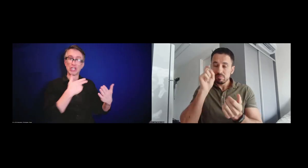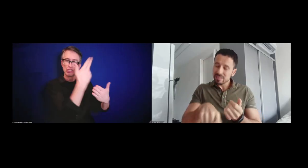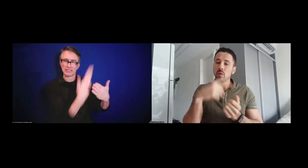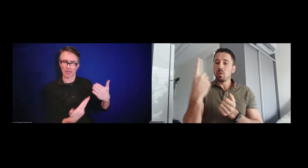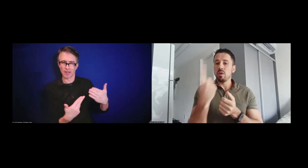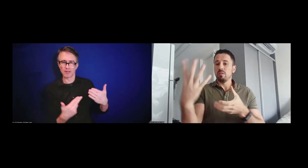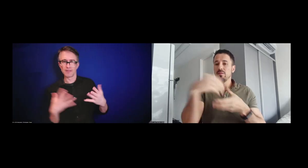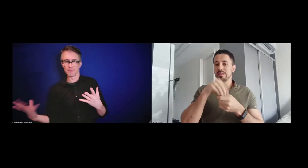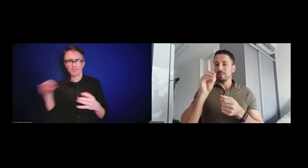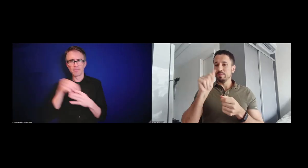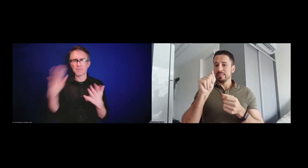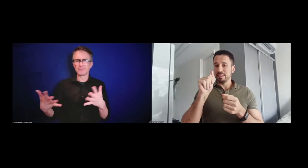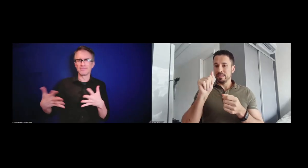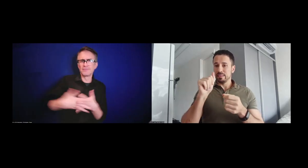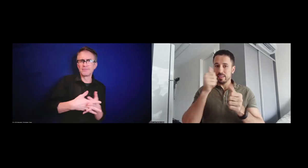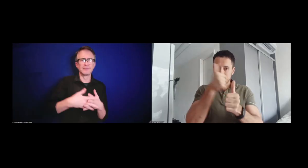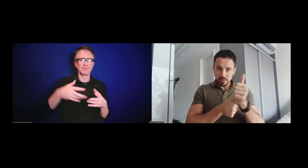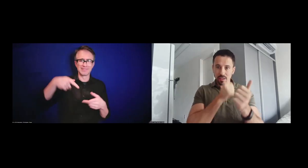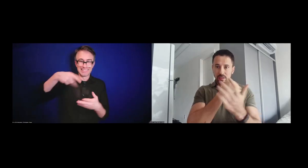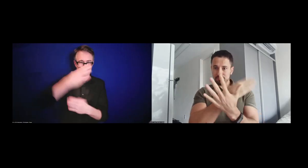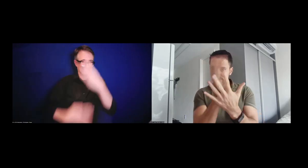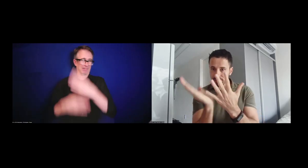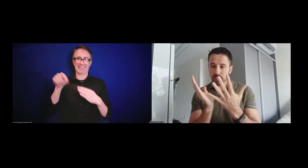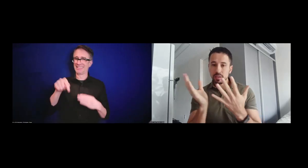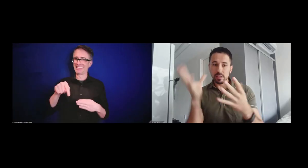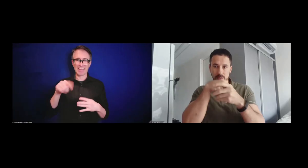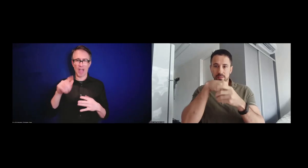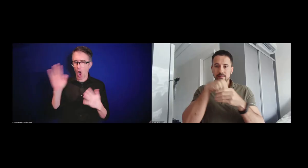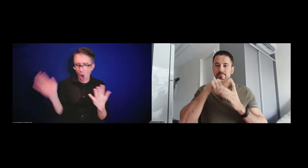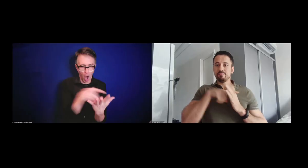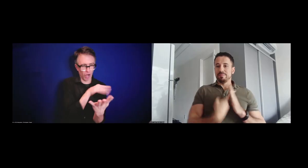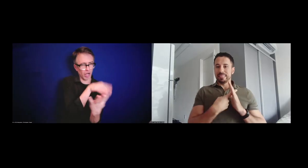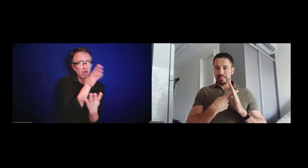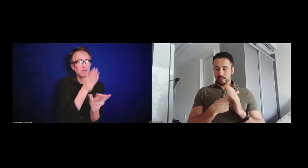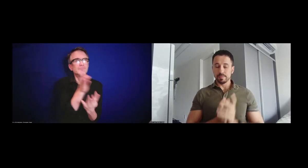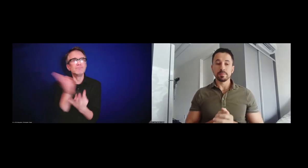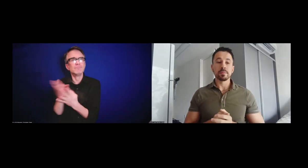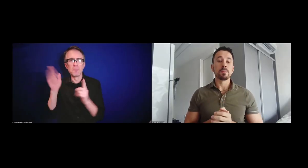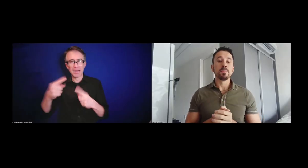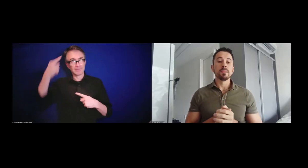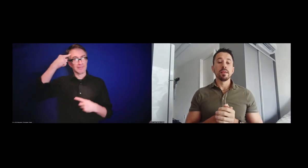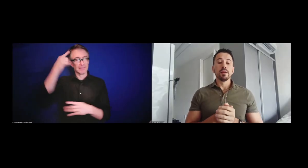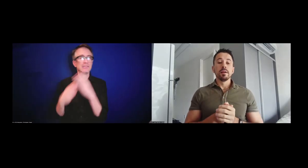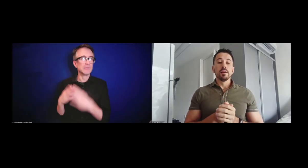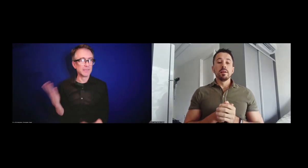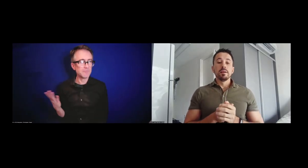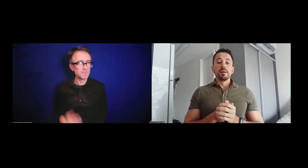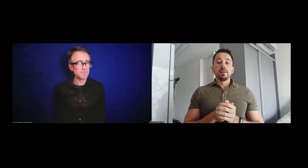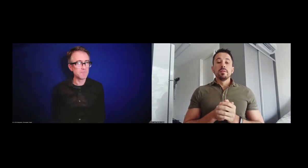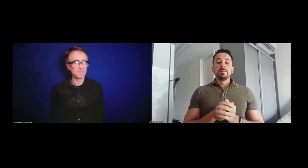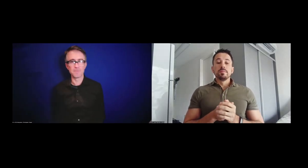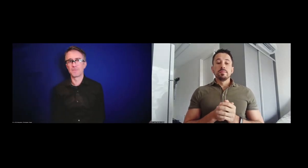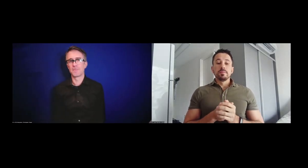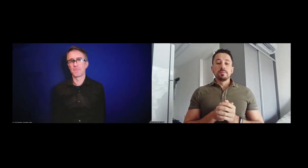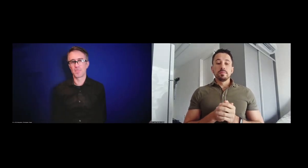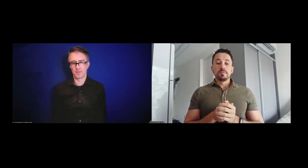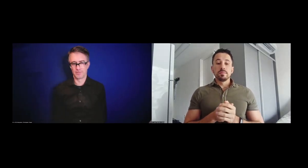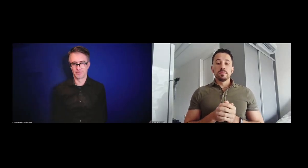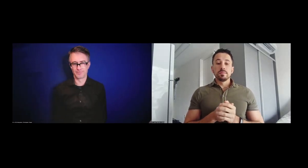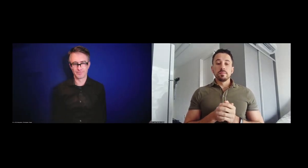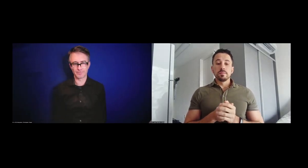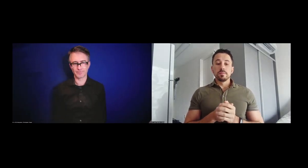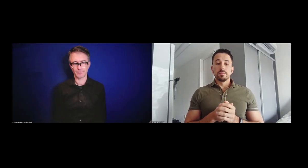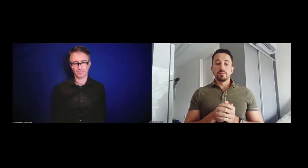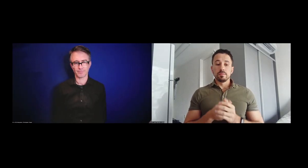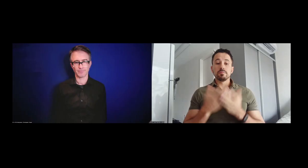get a nuanced perspective on what the deaf people are facing. Because you have, again, disability is so diverse. And then on top of that, you